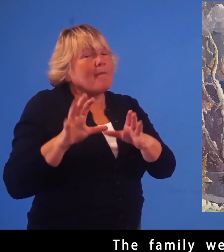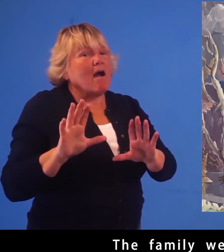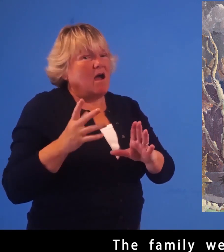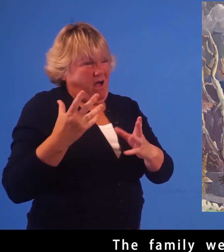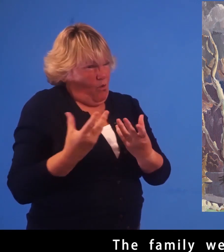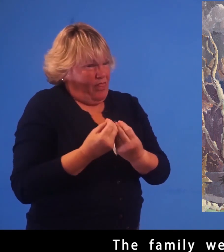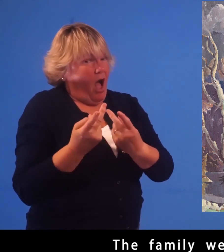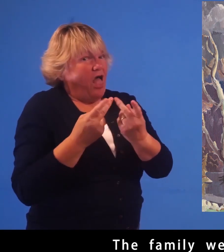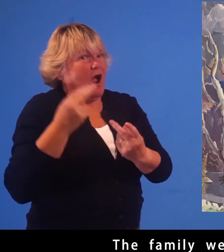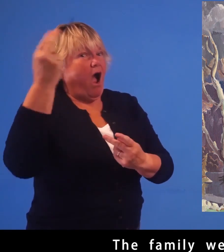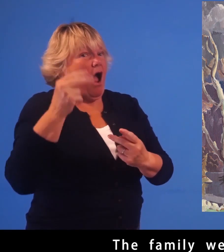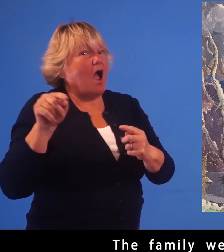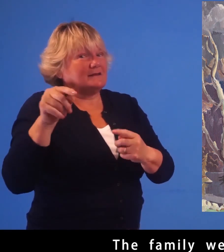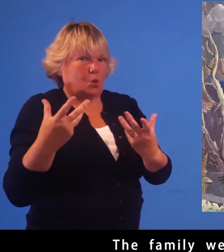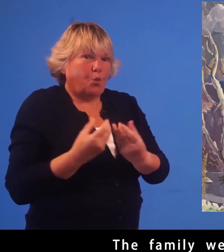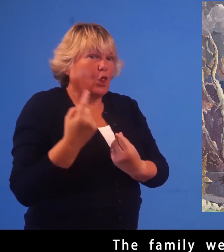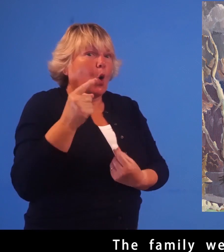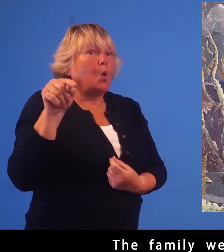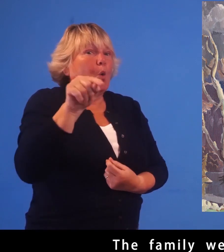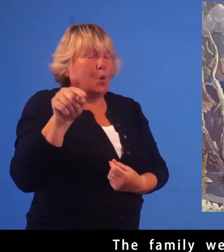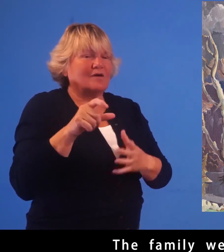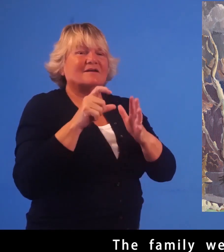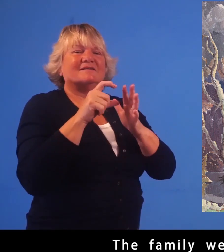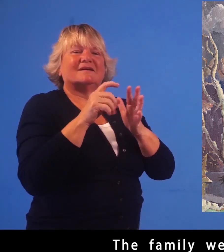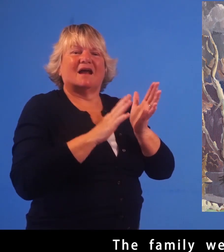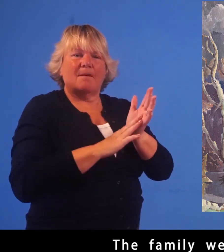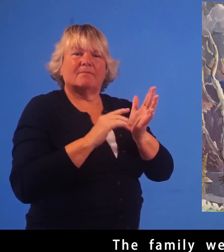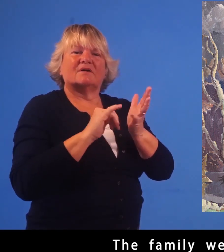The family were joined by the artists D.M. Sutherland